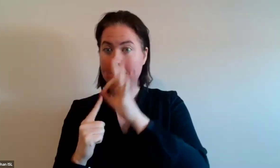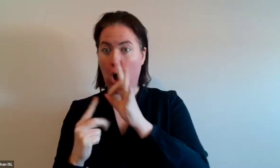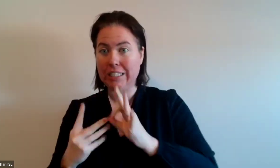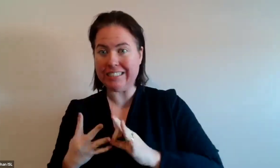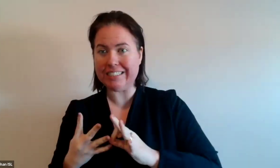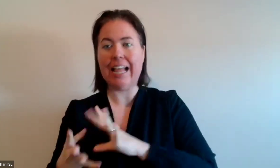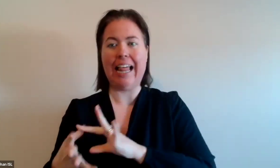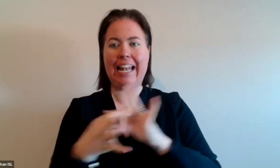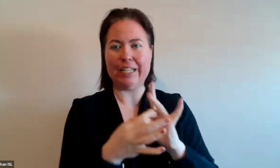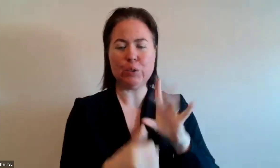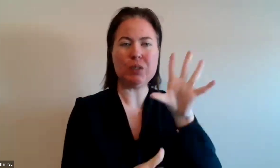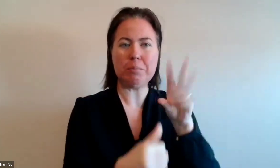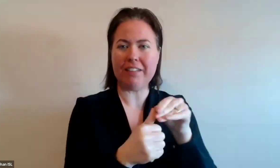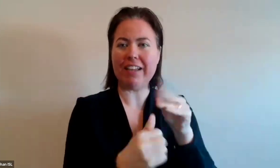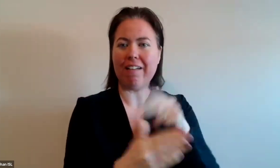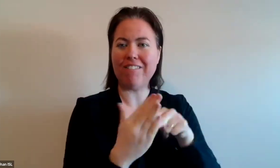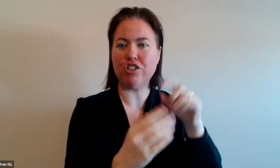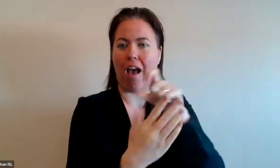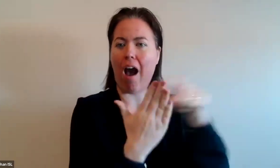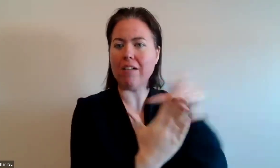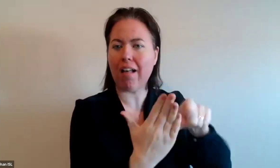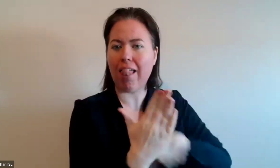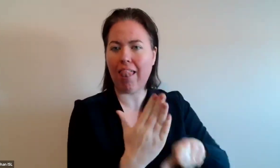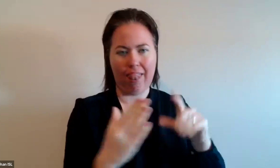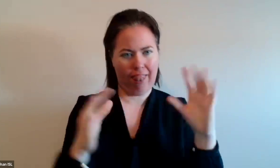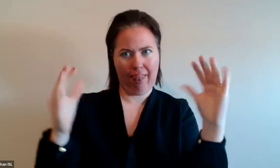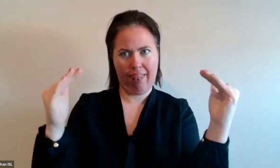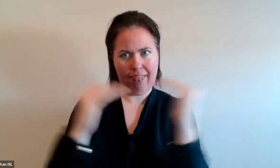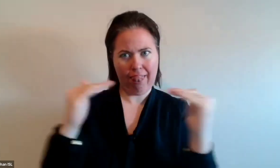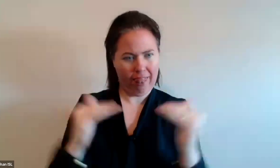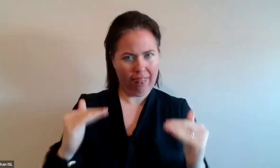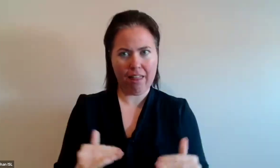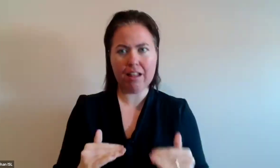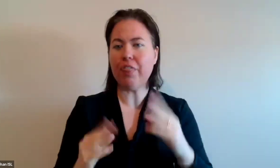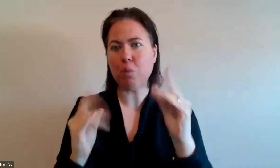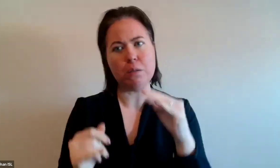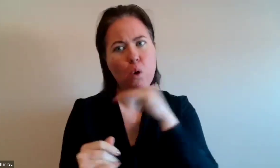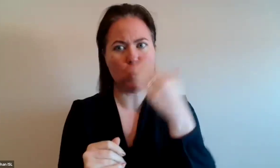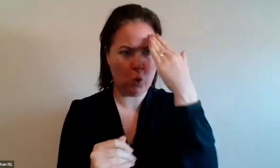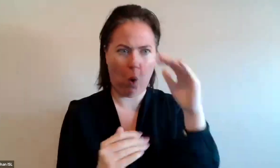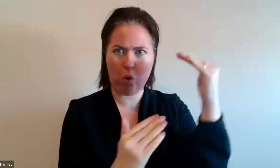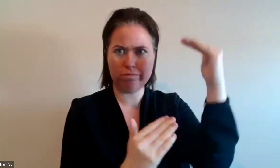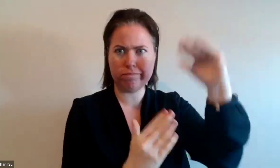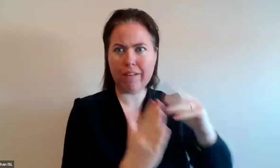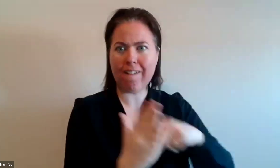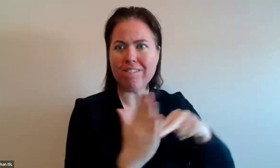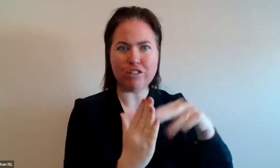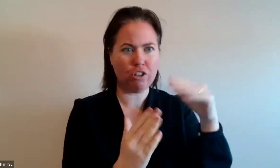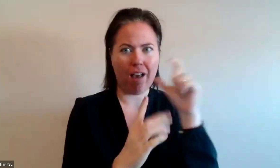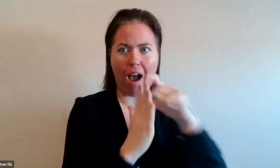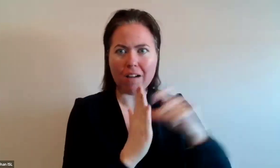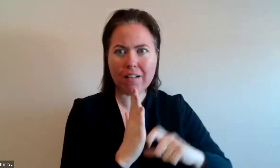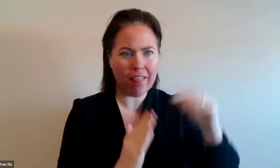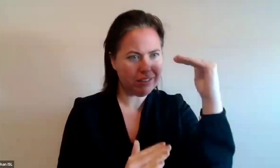specific articles of the convention. So that's where it's very important to know the detail of the convention articles and what they